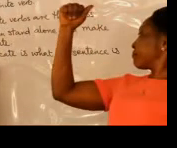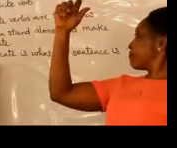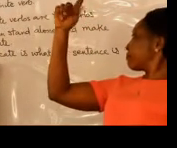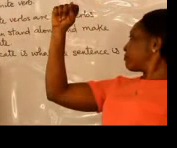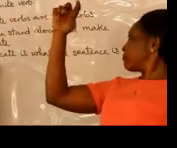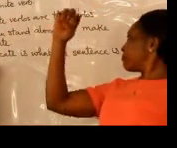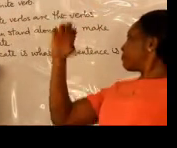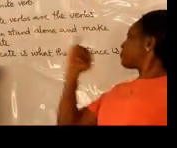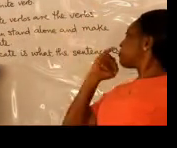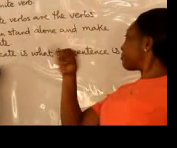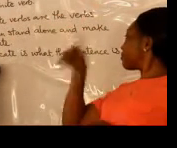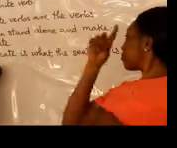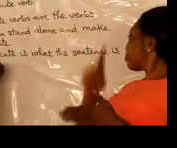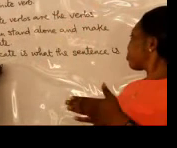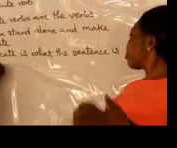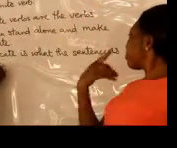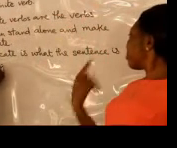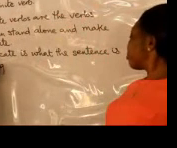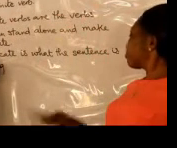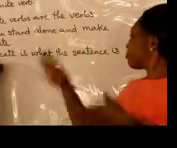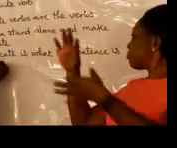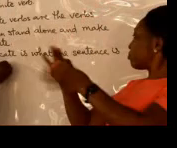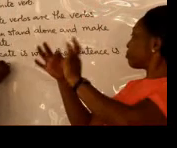or saying